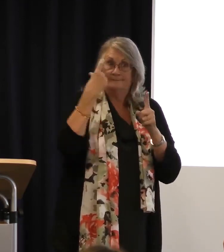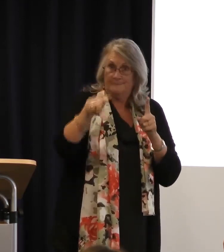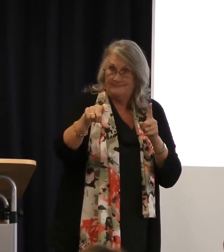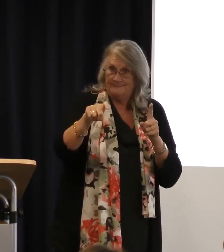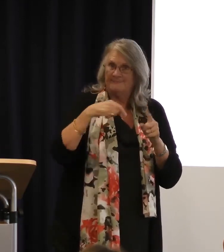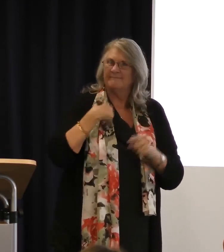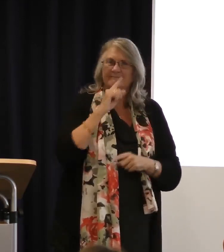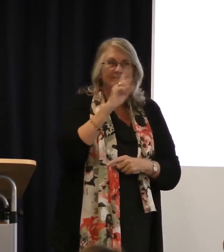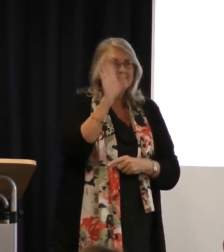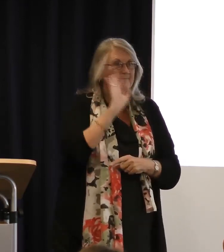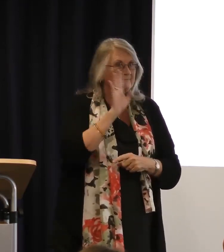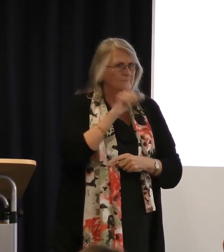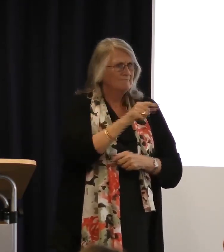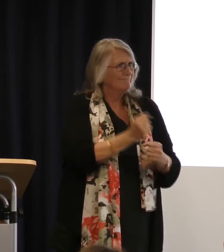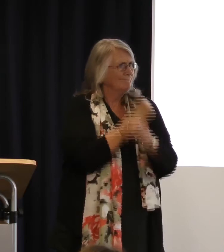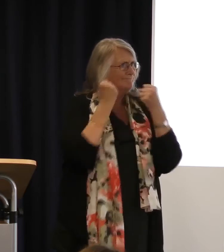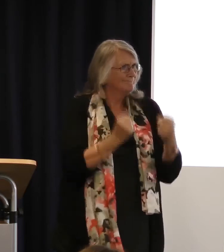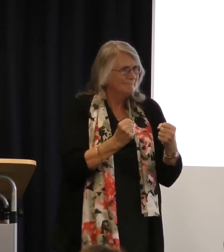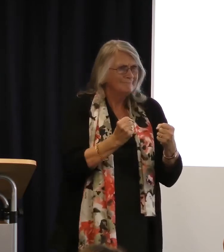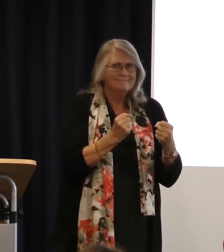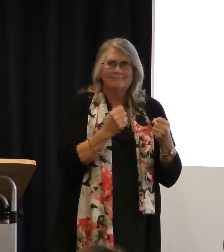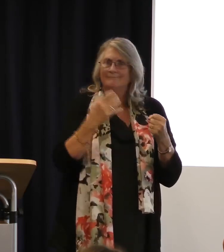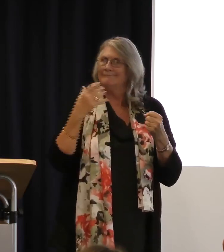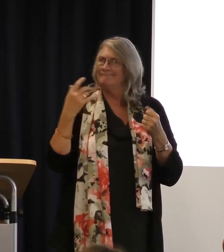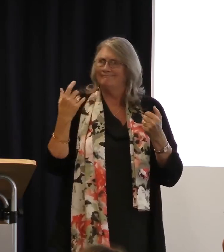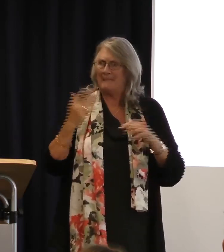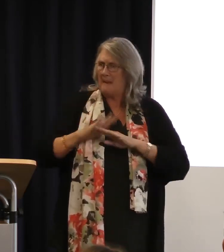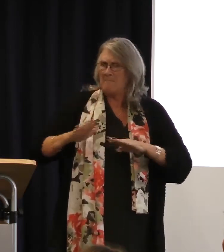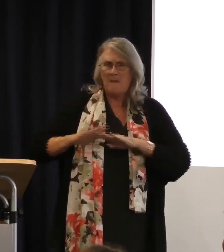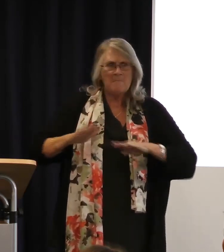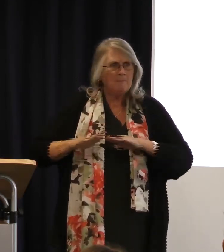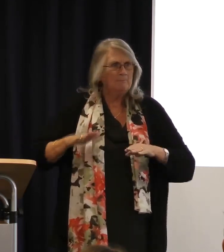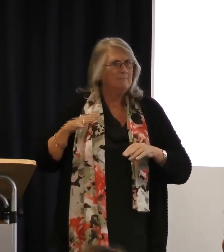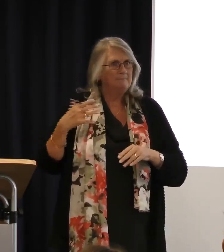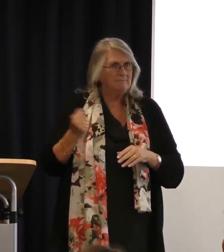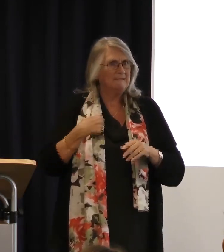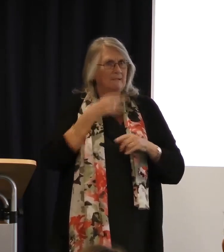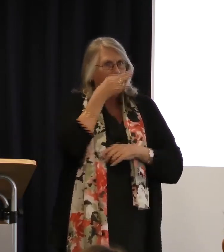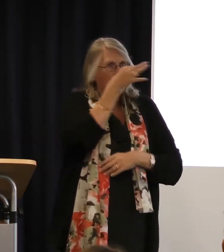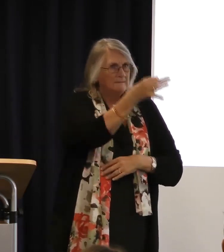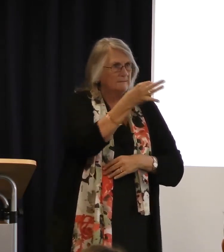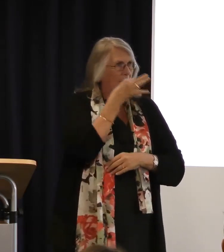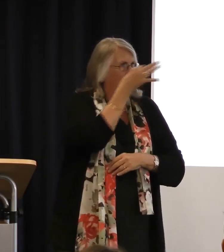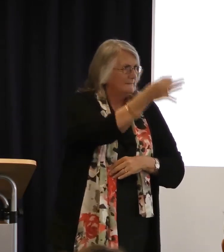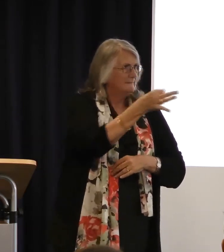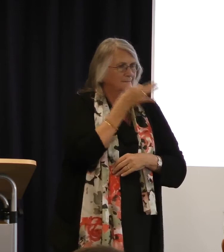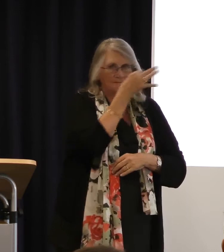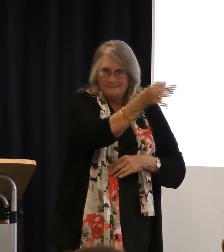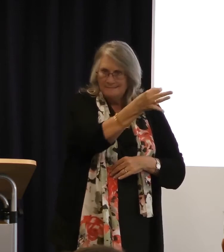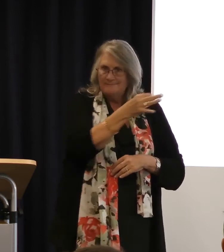So around that time, DSRB began, but before that I'll talk about the Deaf Committee. Previously we weren't allowed to make